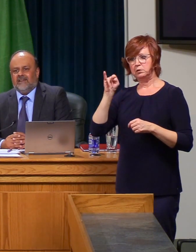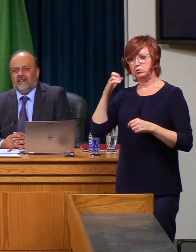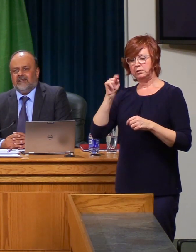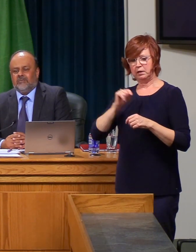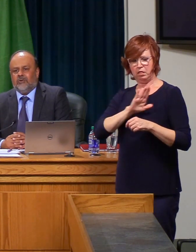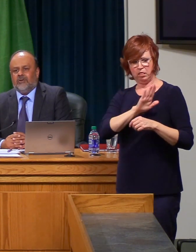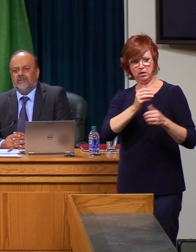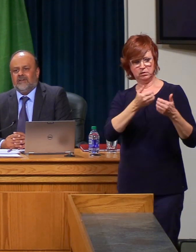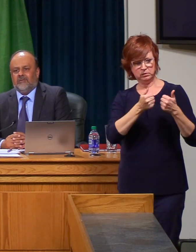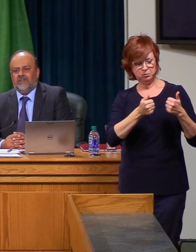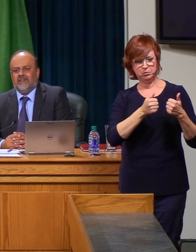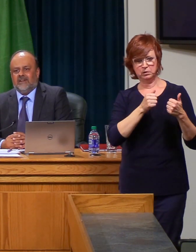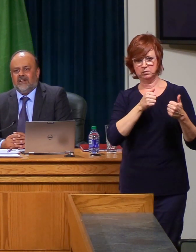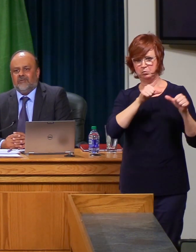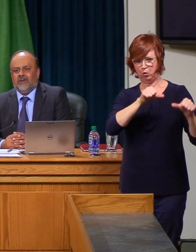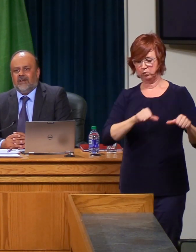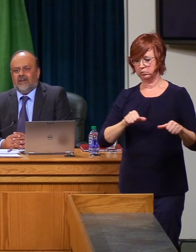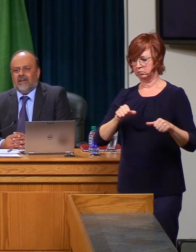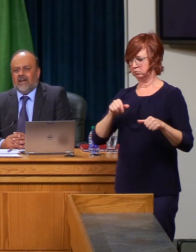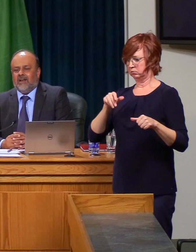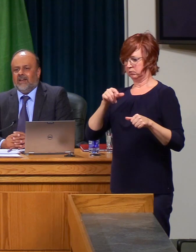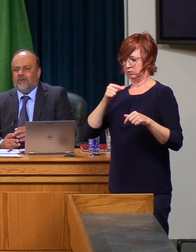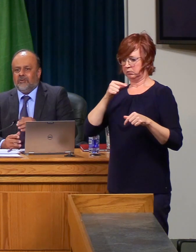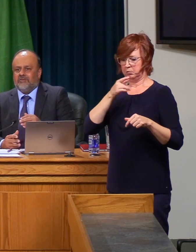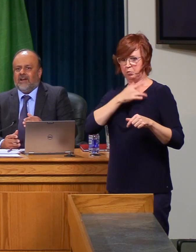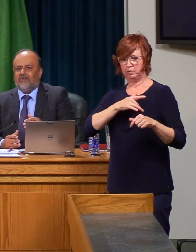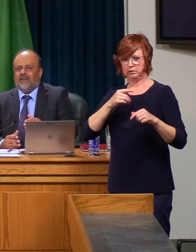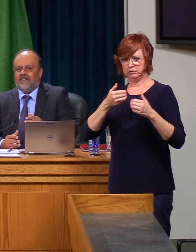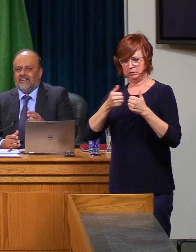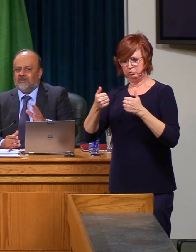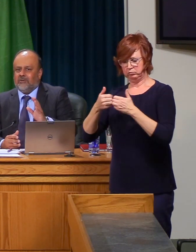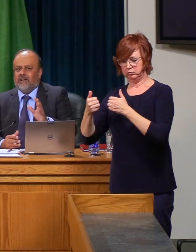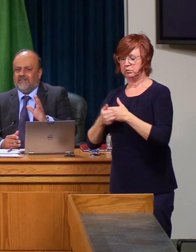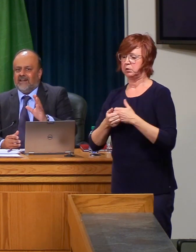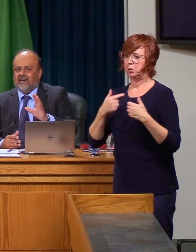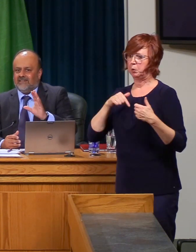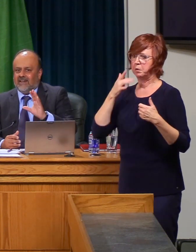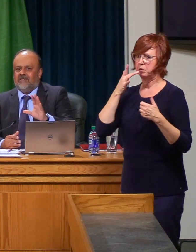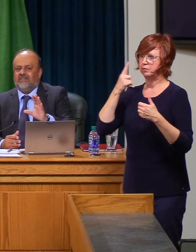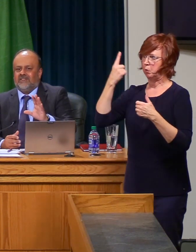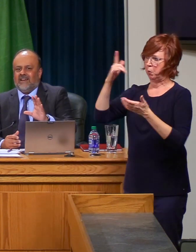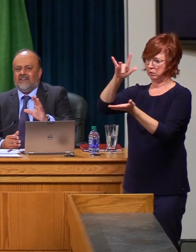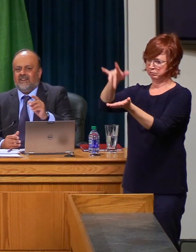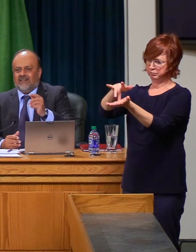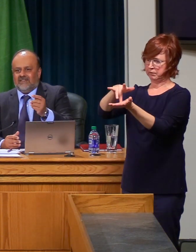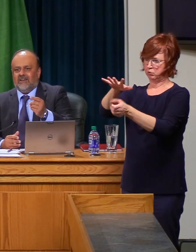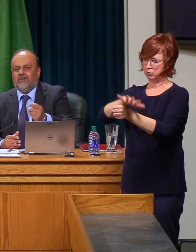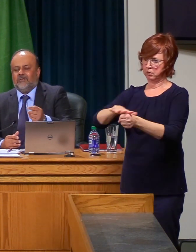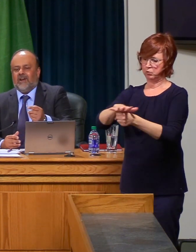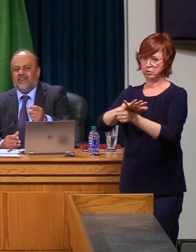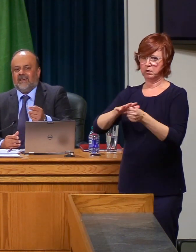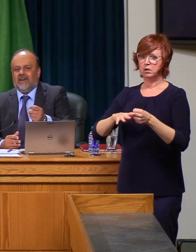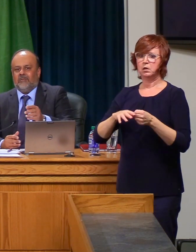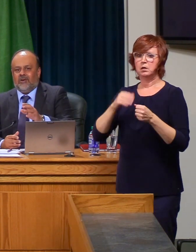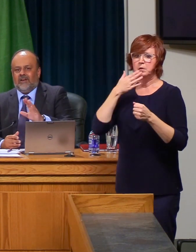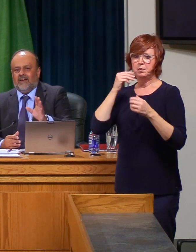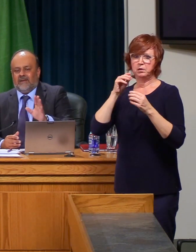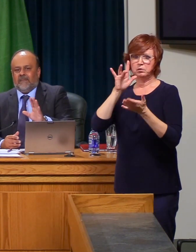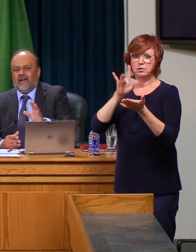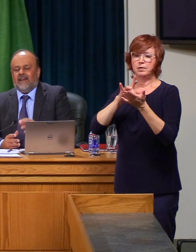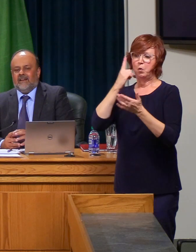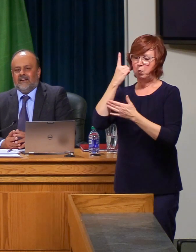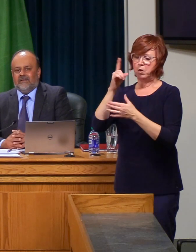We think it's most efficient if anyone who's traveled can just go and check a central site, see which flight they came